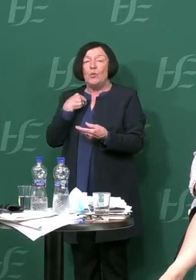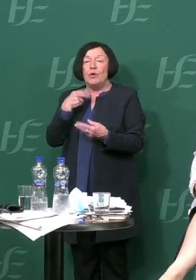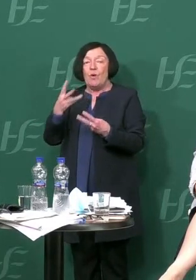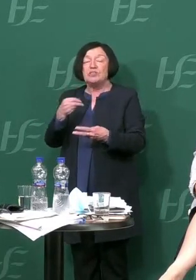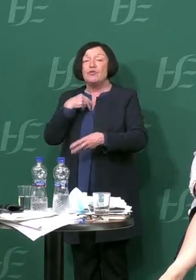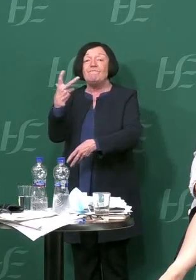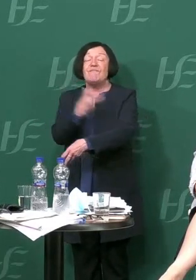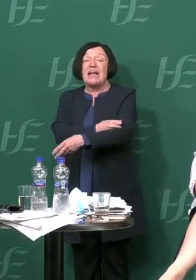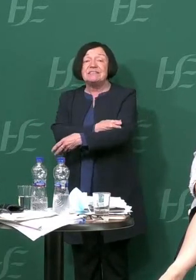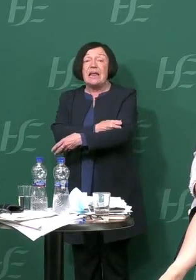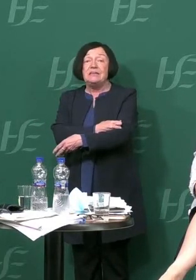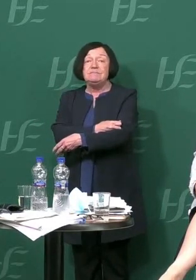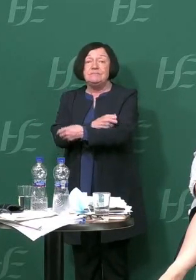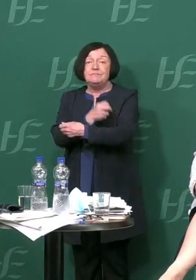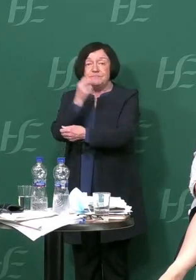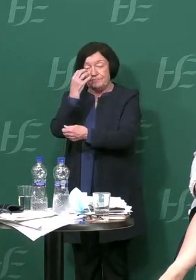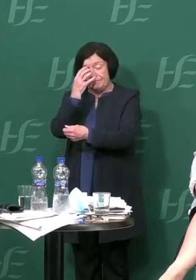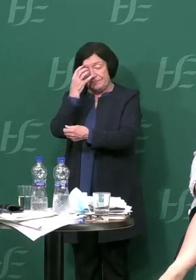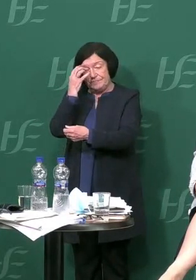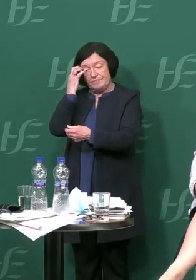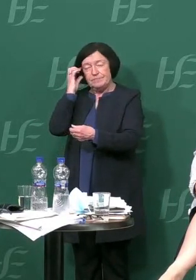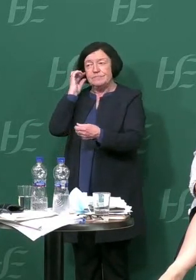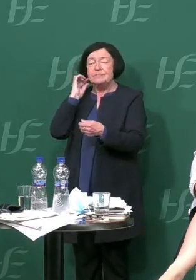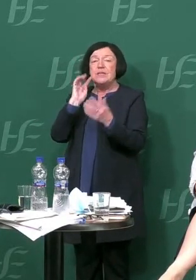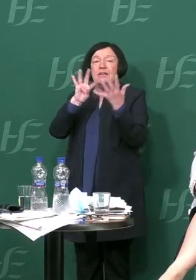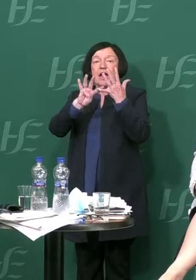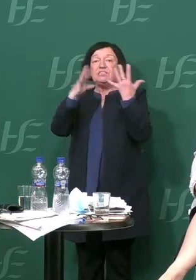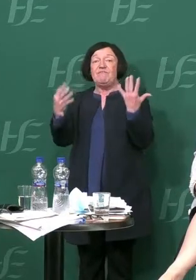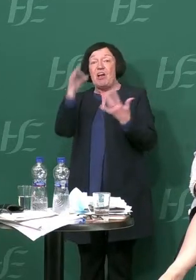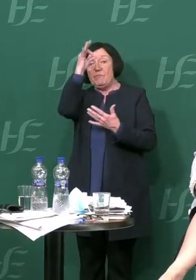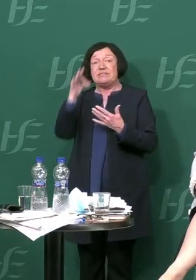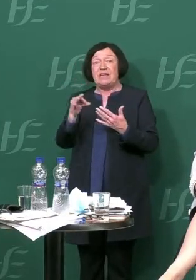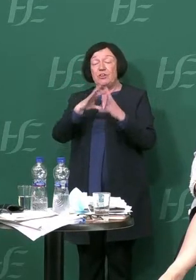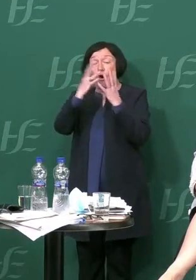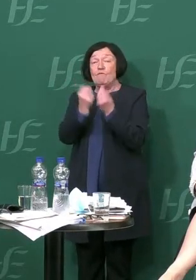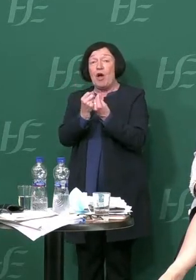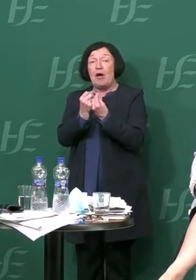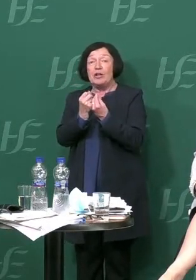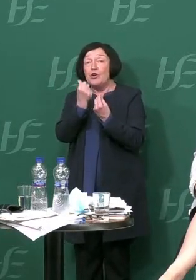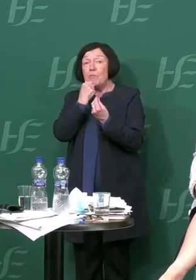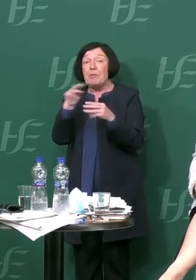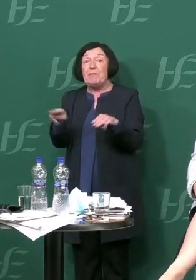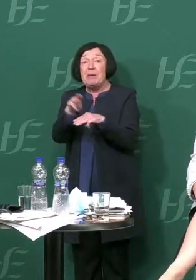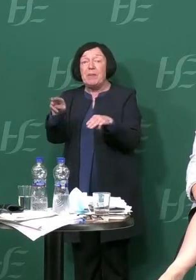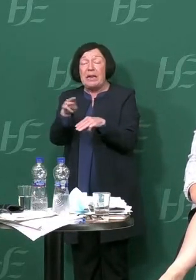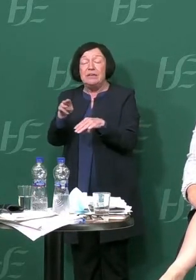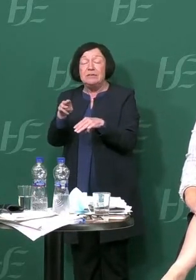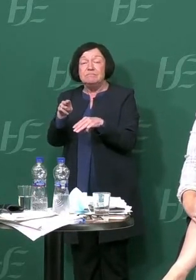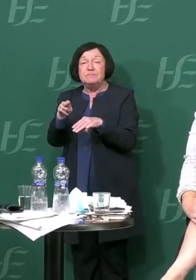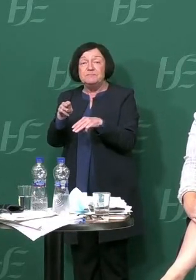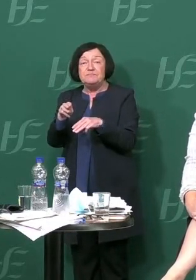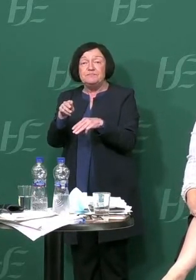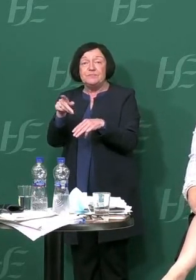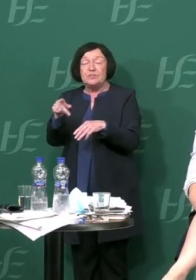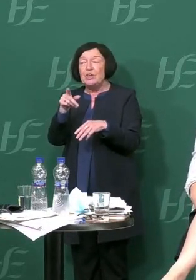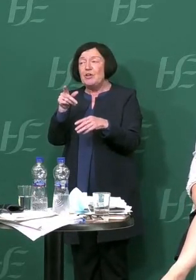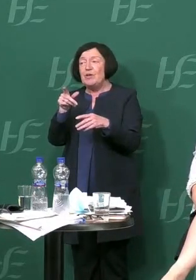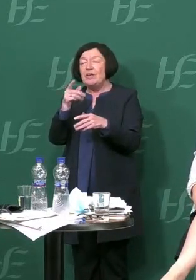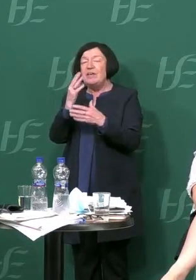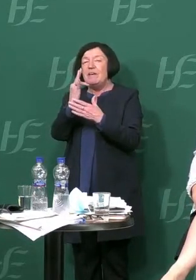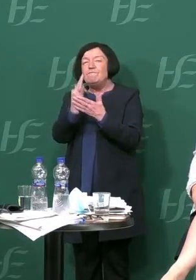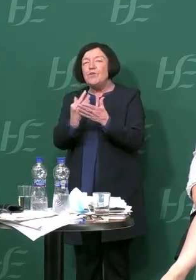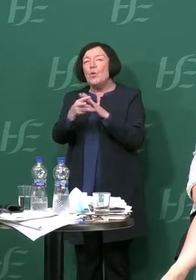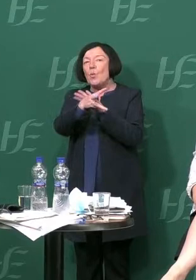to vaccinate, you know, 95% of the overall population. Like, when you talk about like a